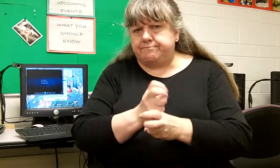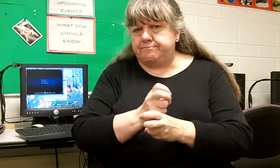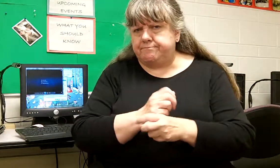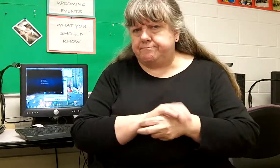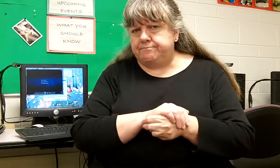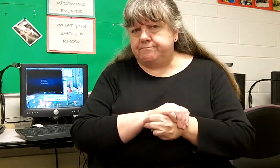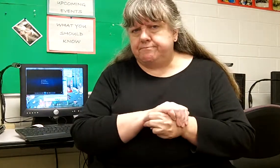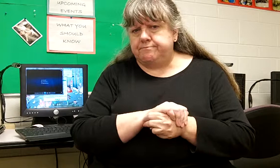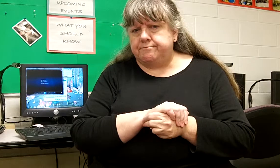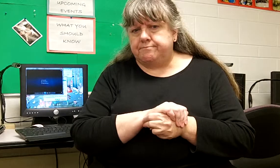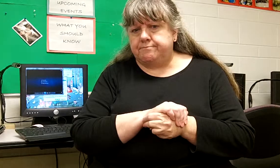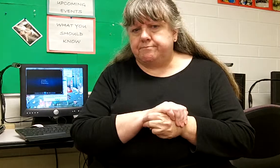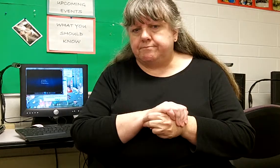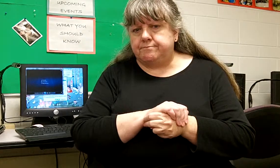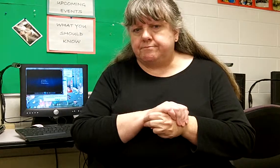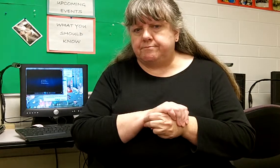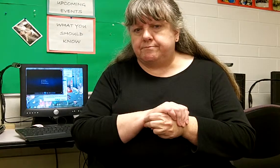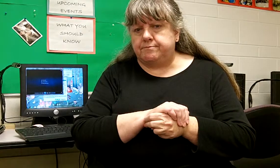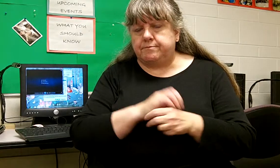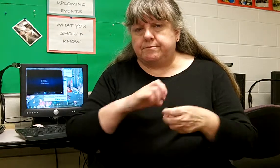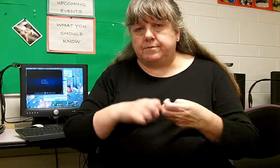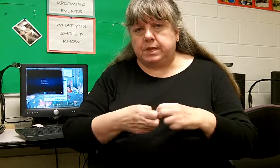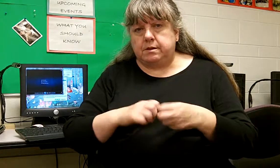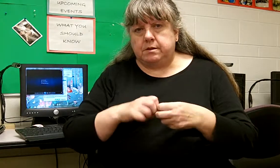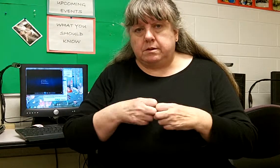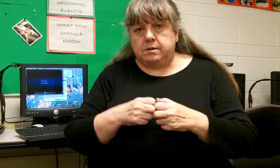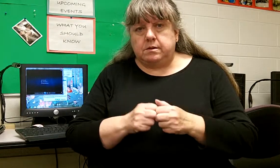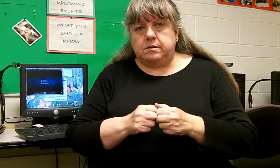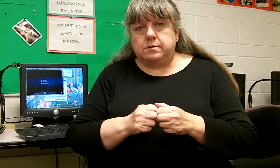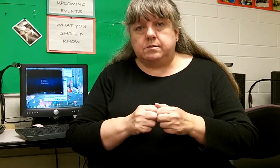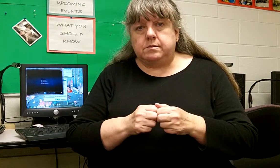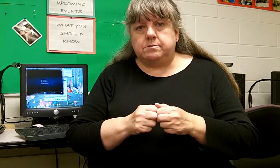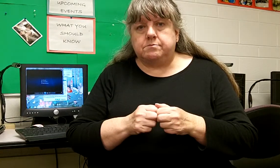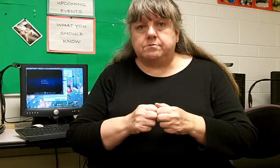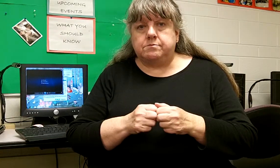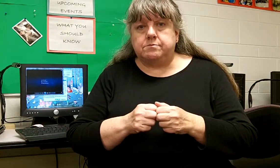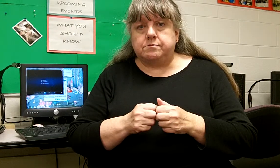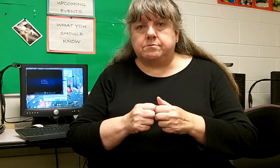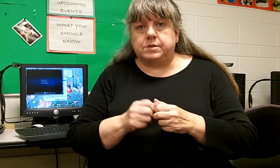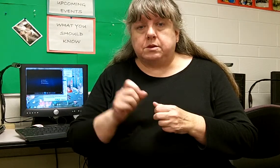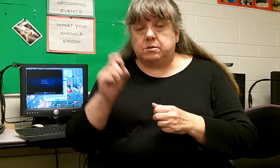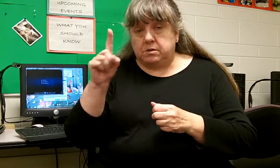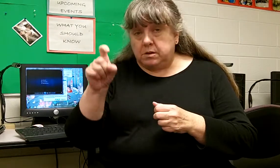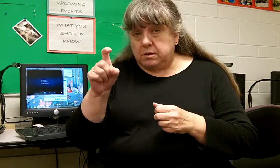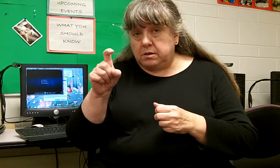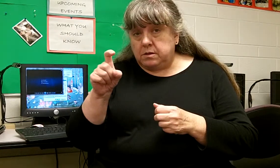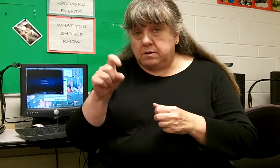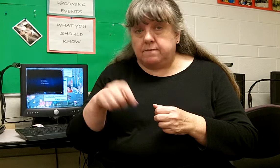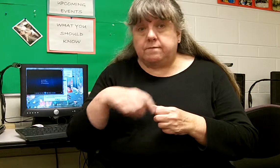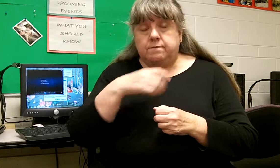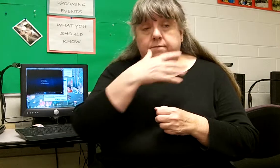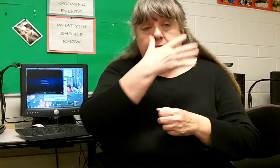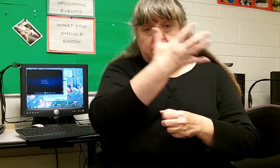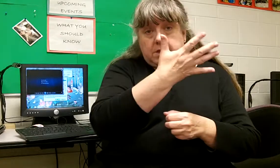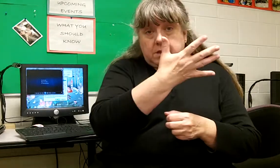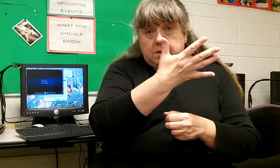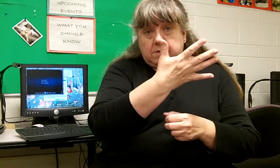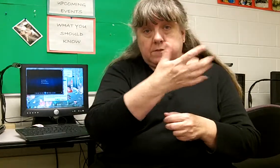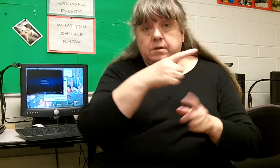I'm doing different colors now, 5 plus 6? So if you want, you could pause the video and try this. You might